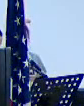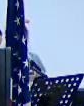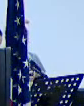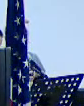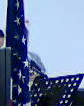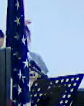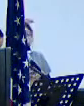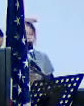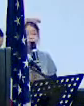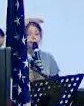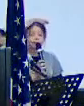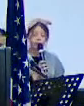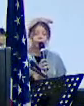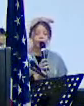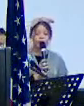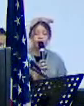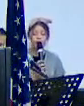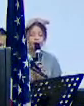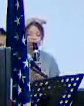For there is still